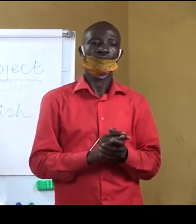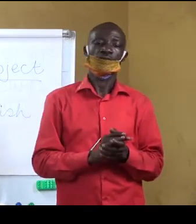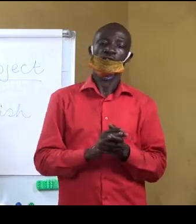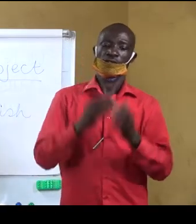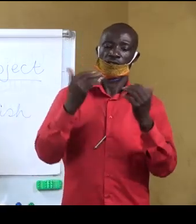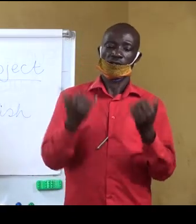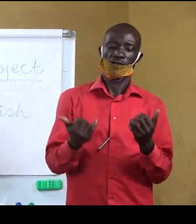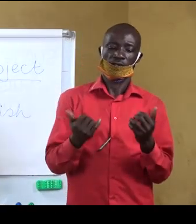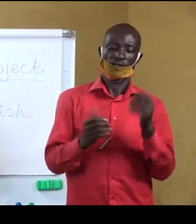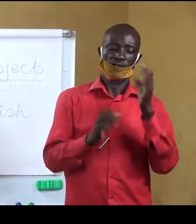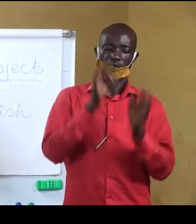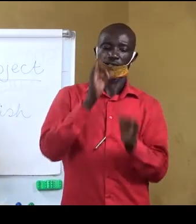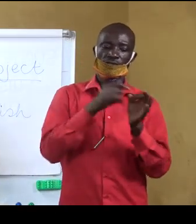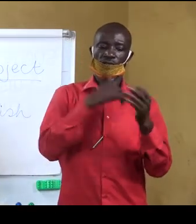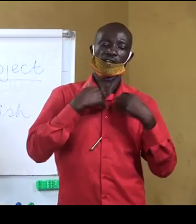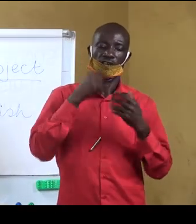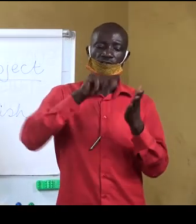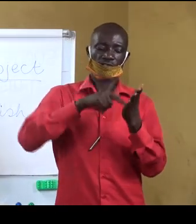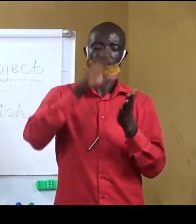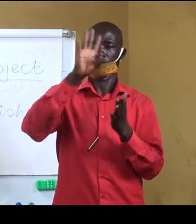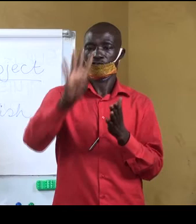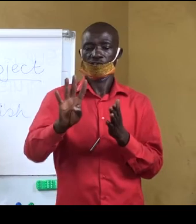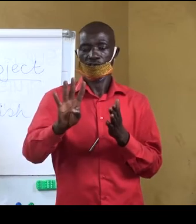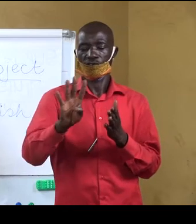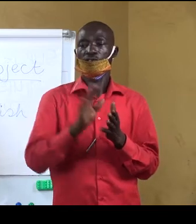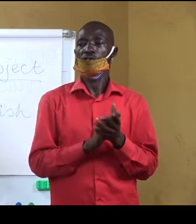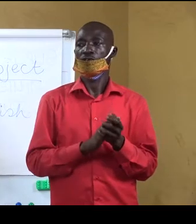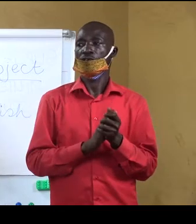Now, if we have these 4,